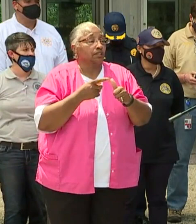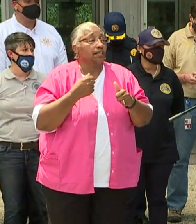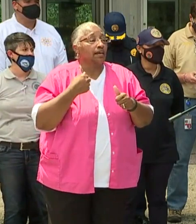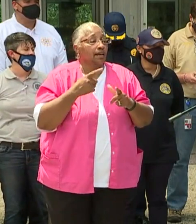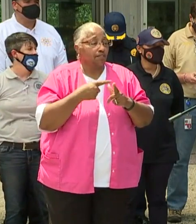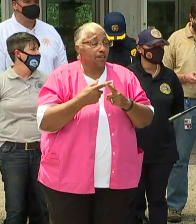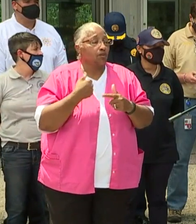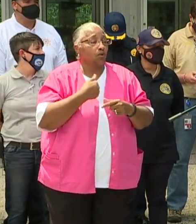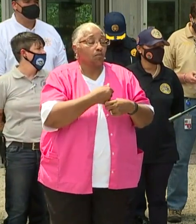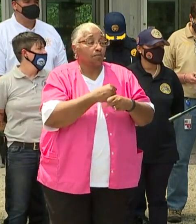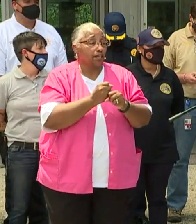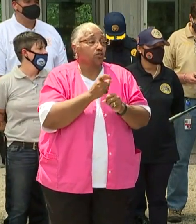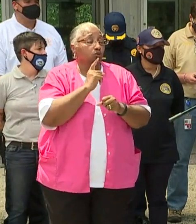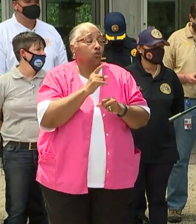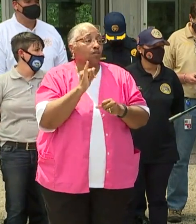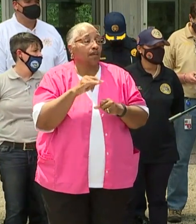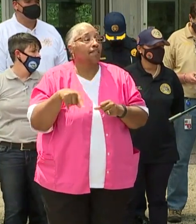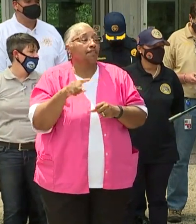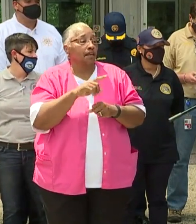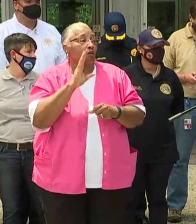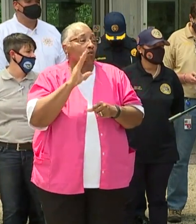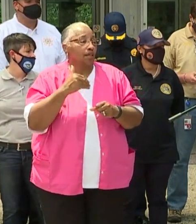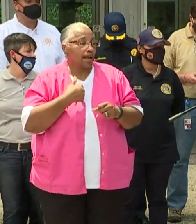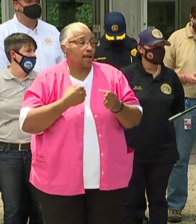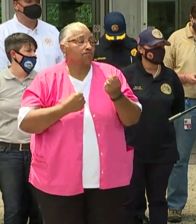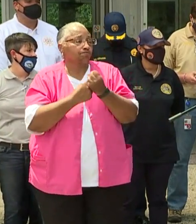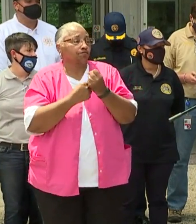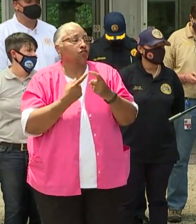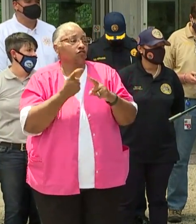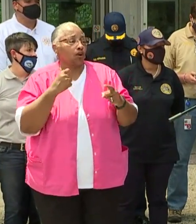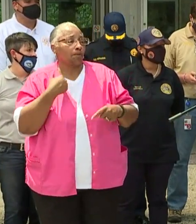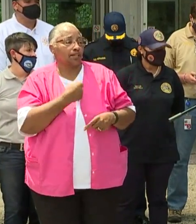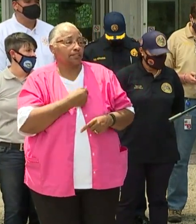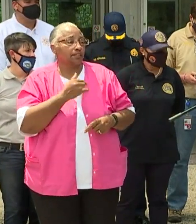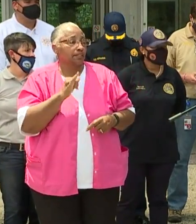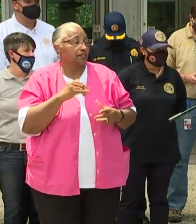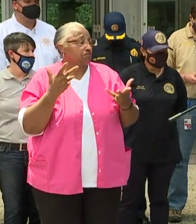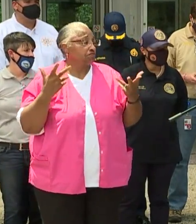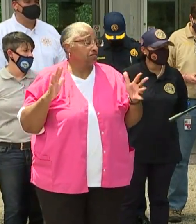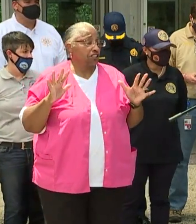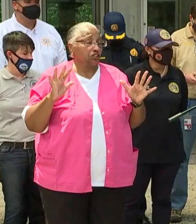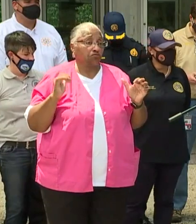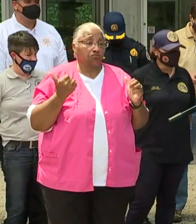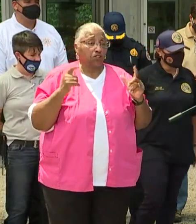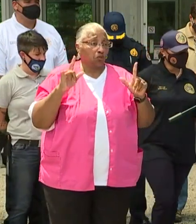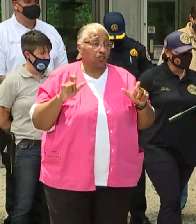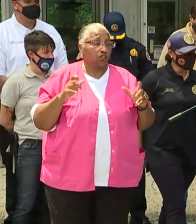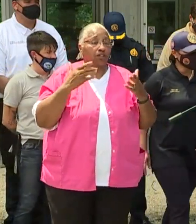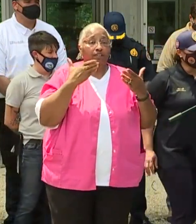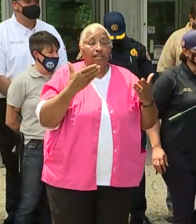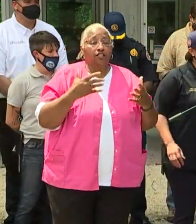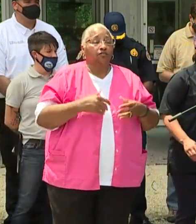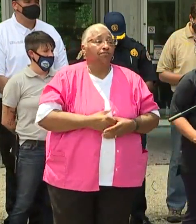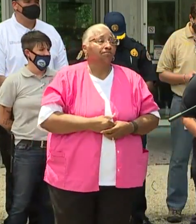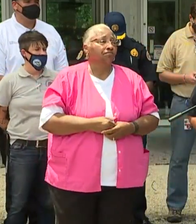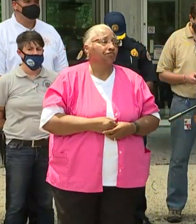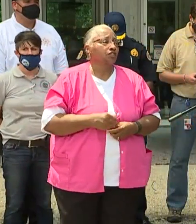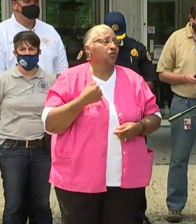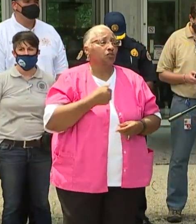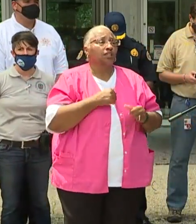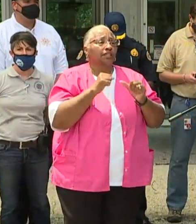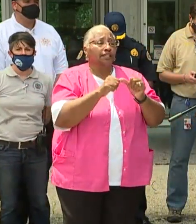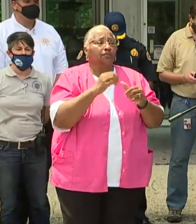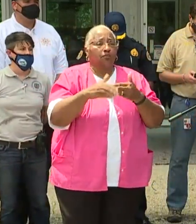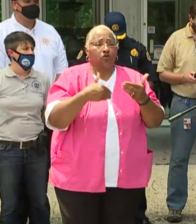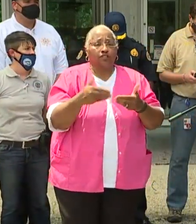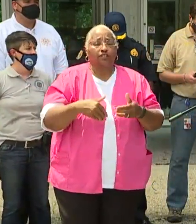the city residents that they'll have our backup. That's all I have, pending any questions. No, thank you. Thank you, Deanna. And we're going to keep it